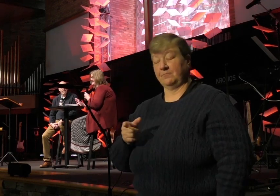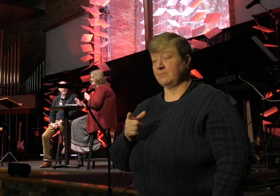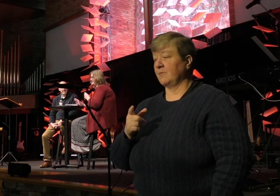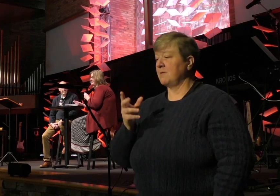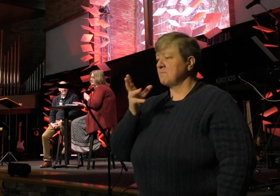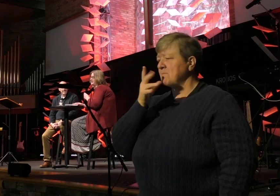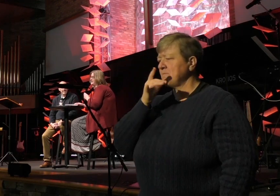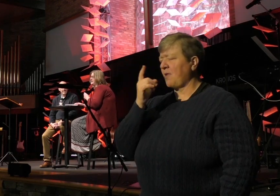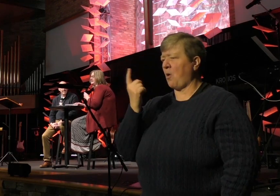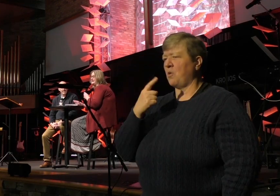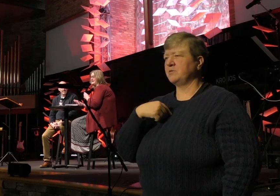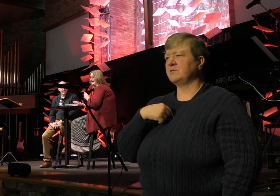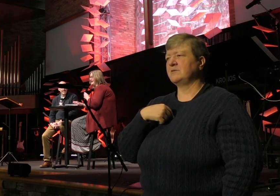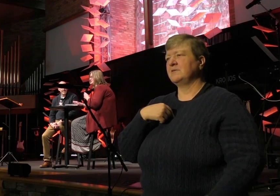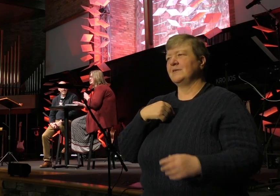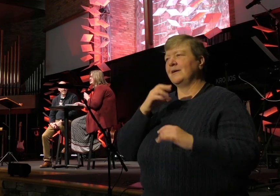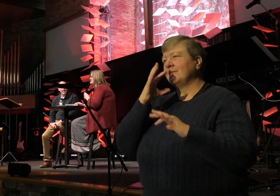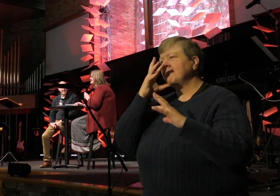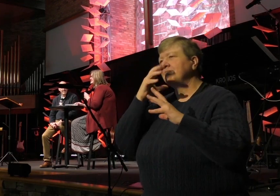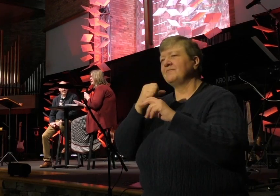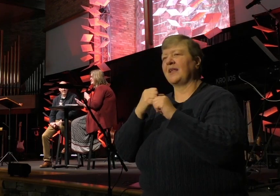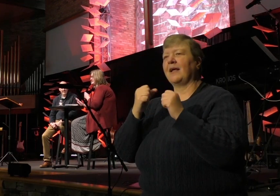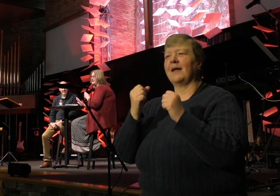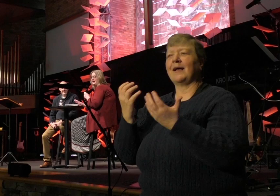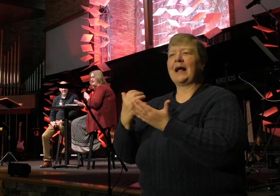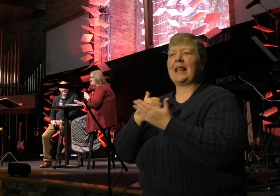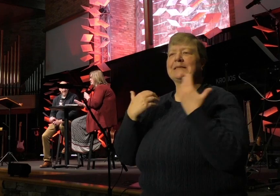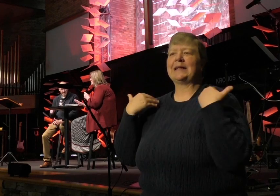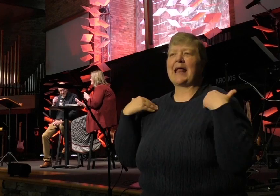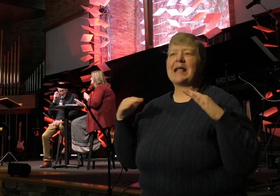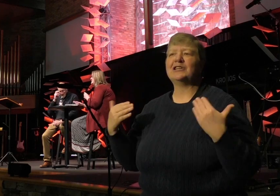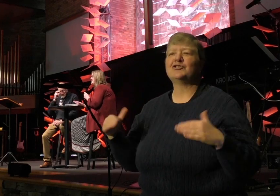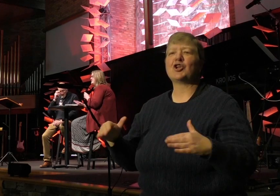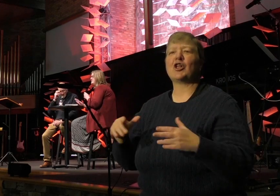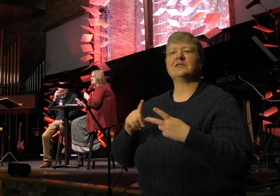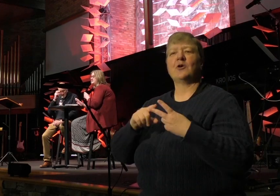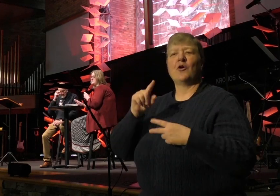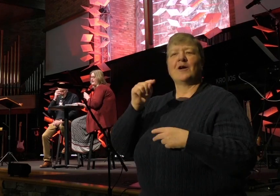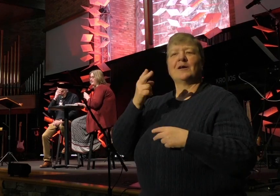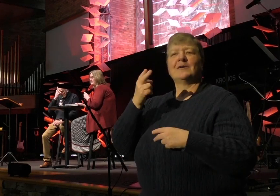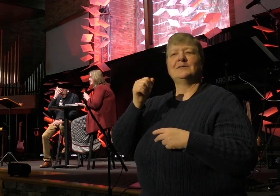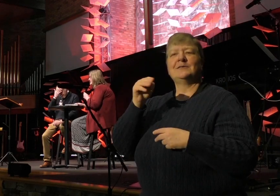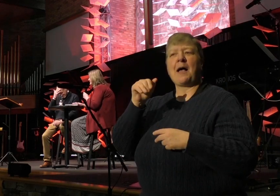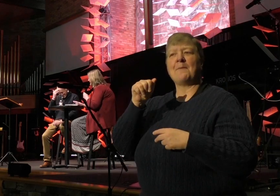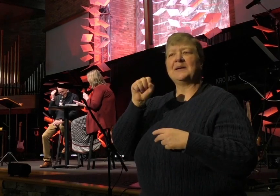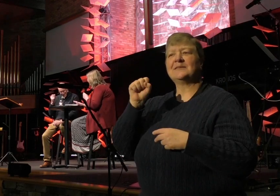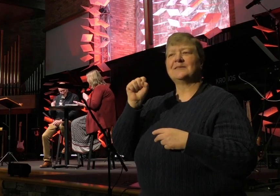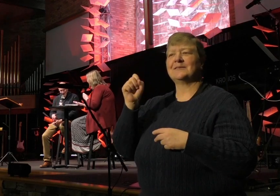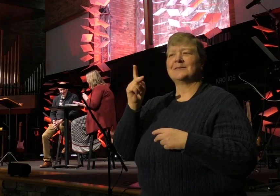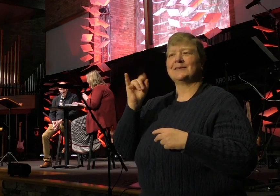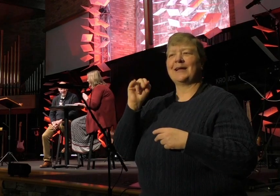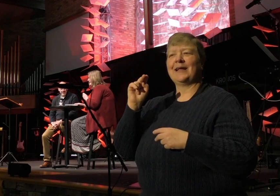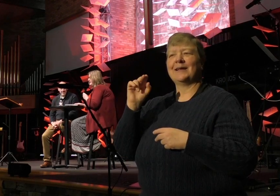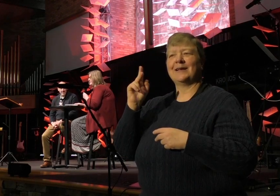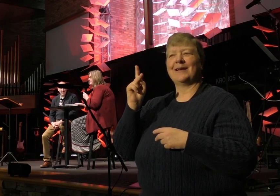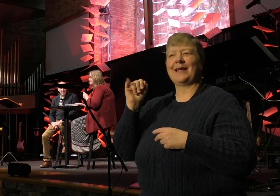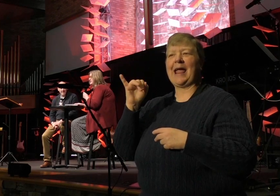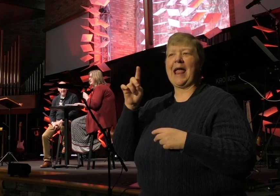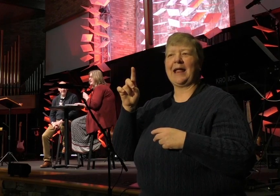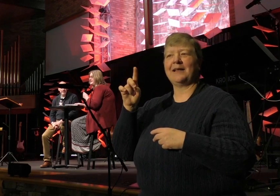this affinity for collecting angels and Thomas Kincaid prints with verses about the light of the world.